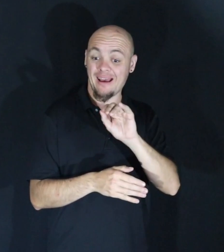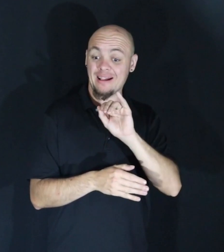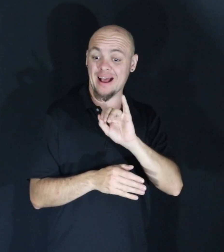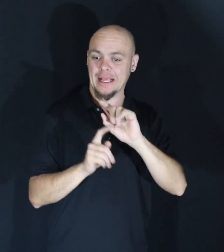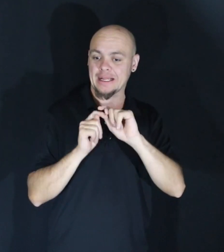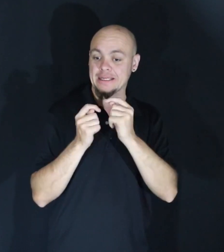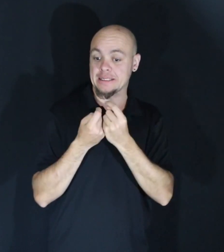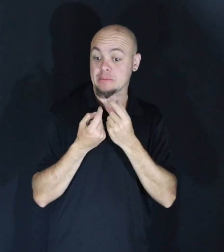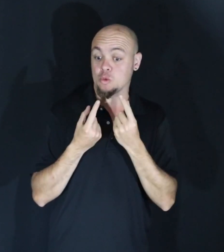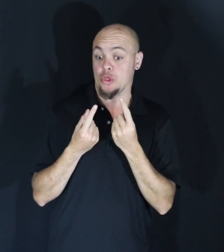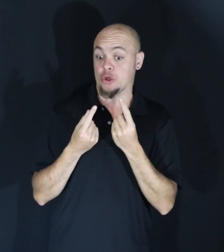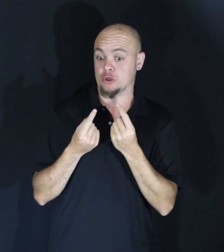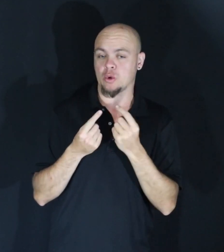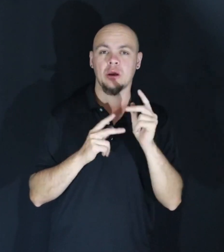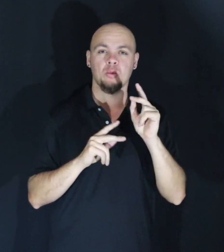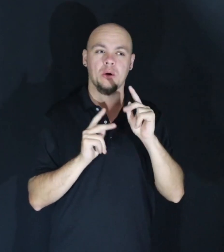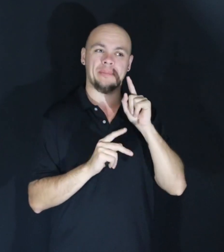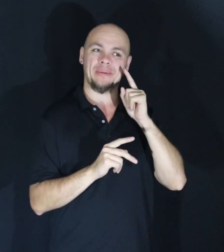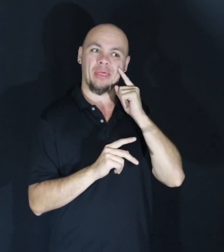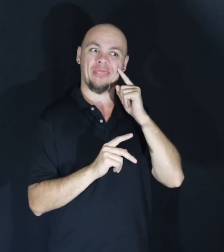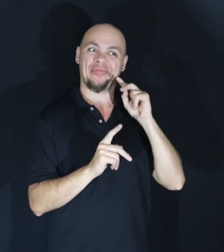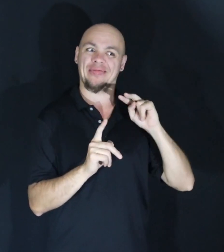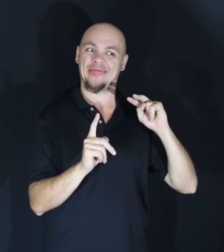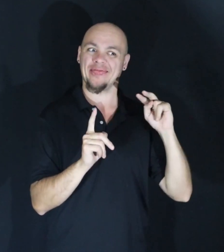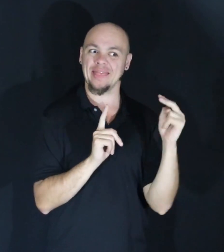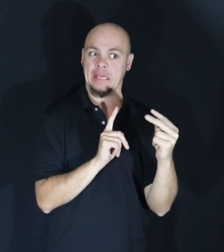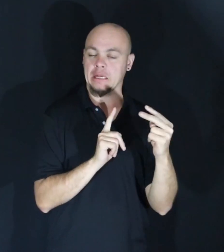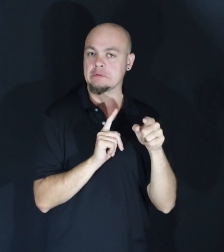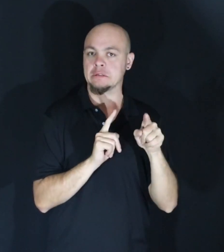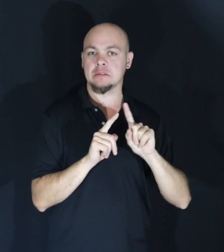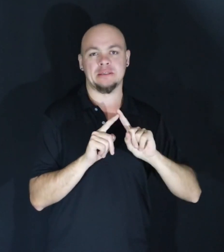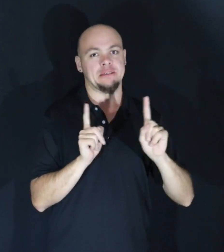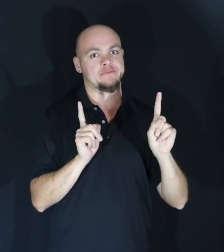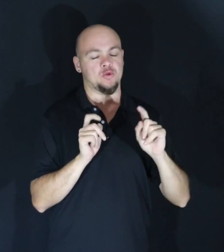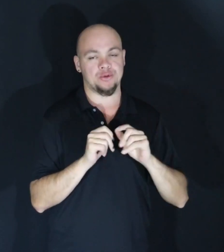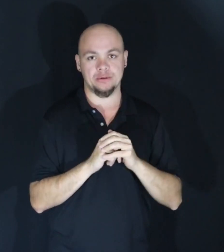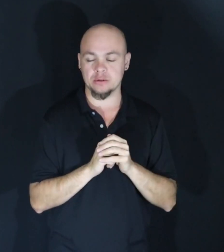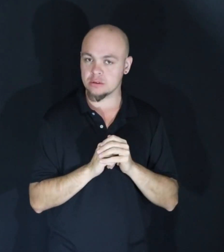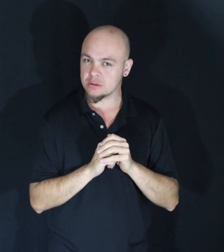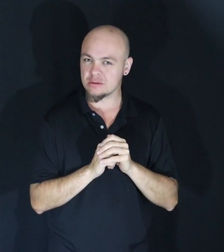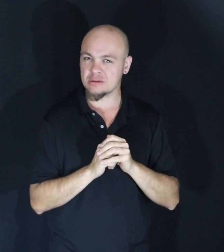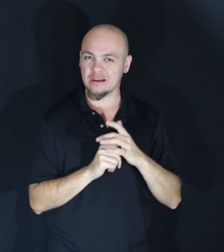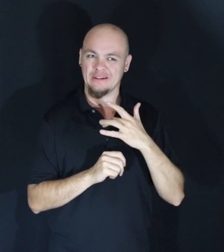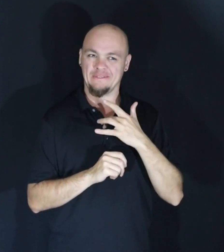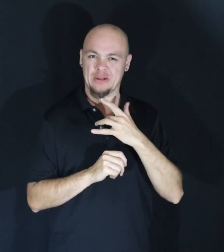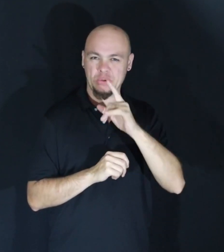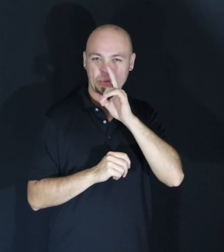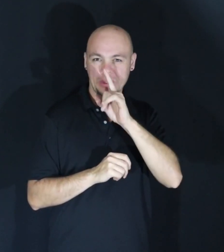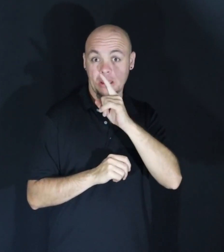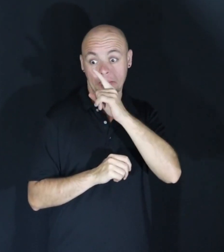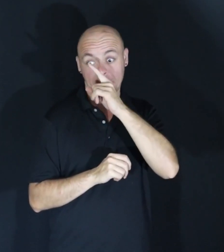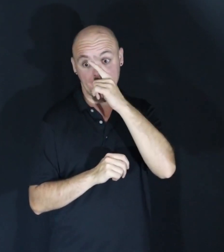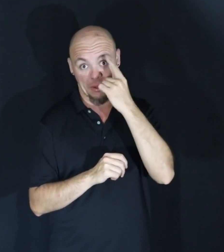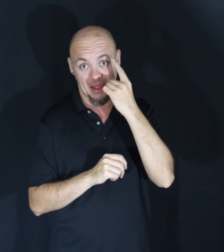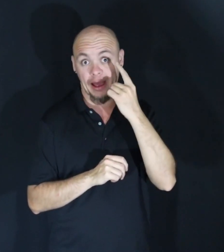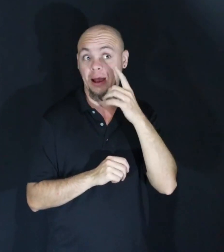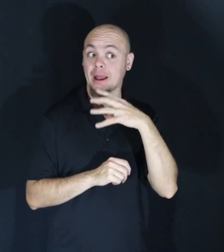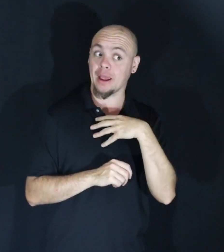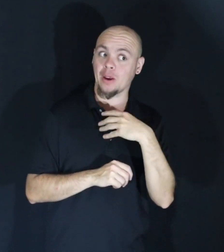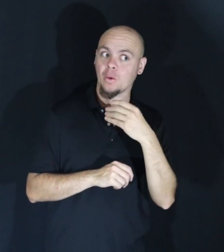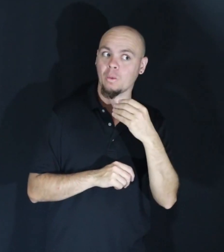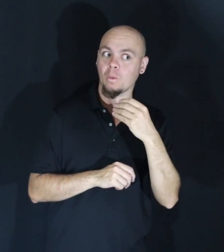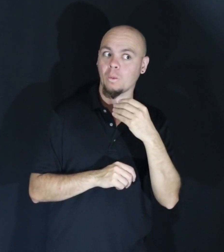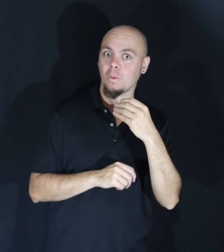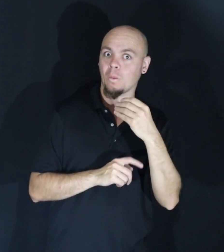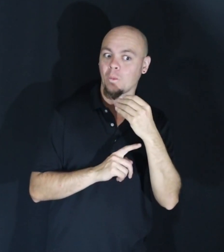do versus what everyone else thinks that we do. It's honestly felt so black and white. No pun intended.